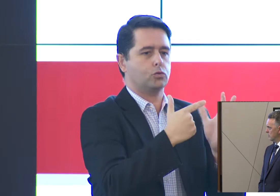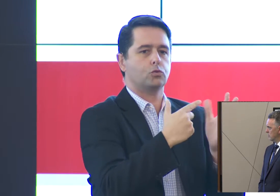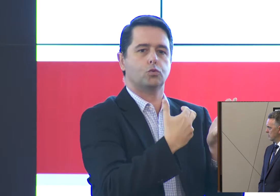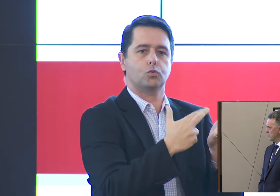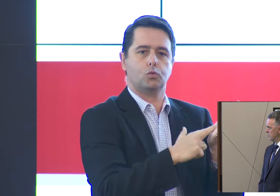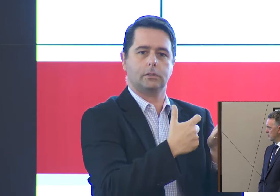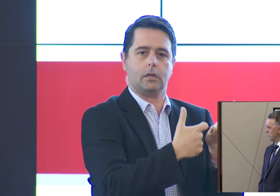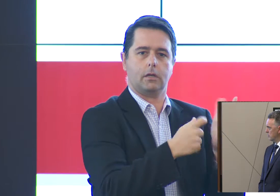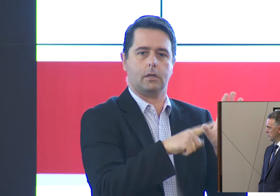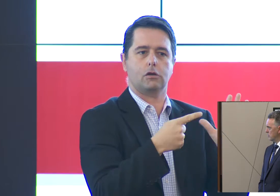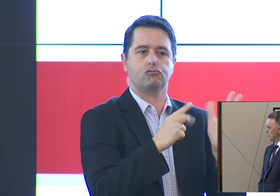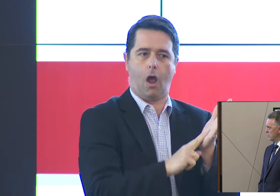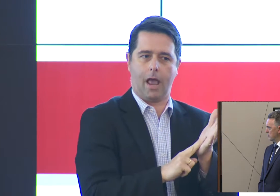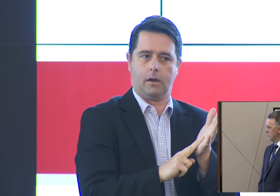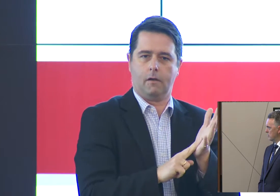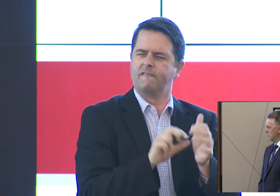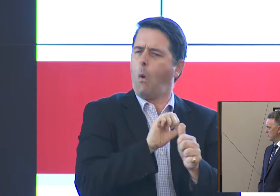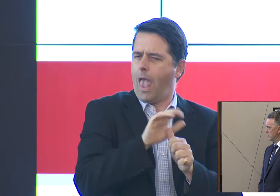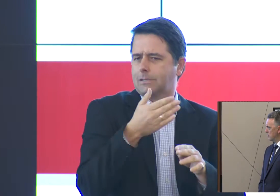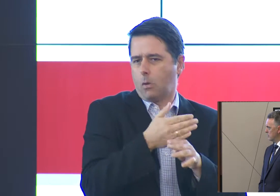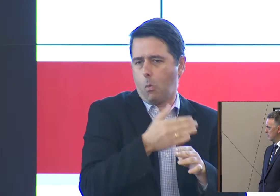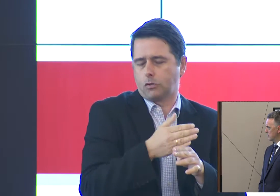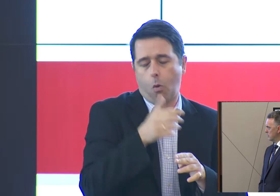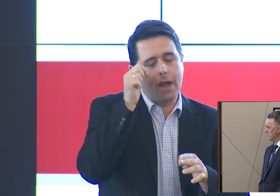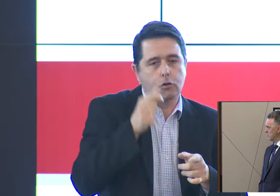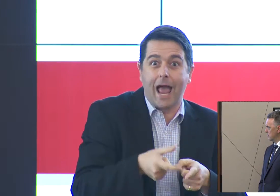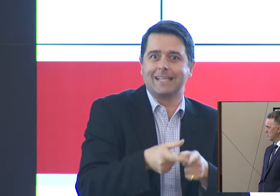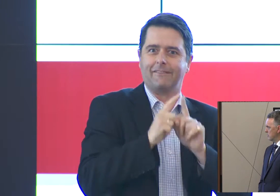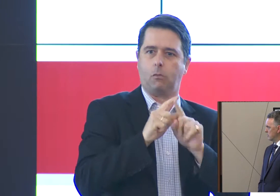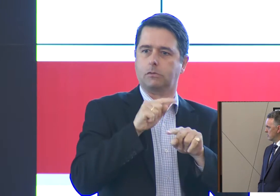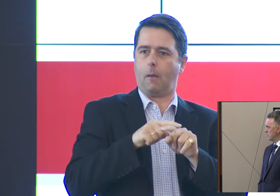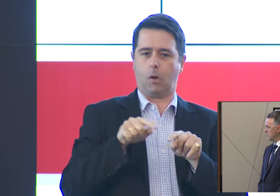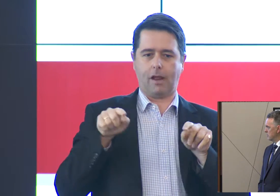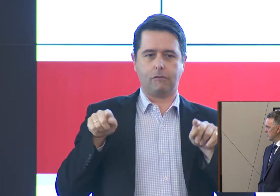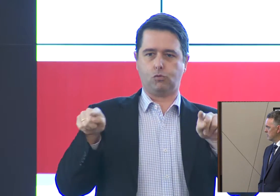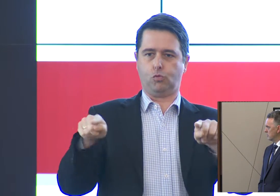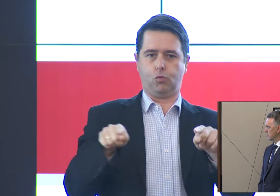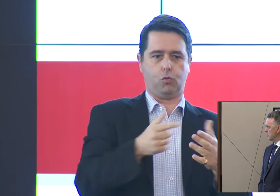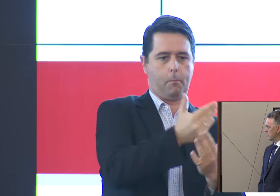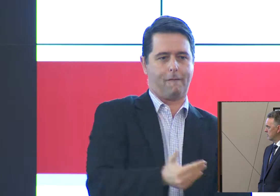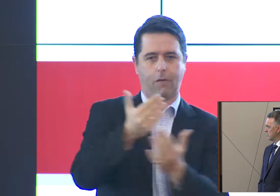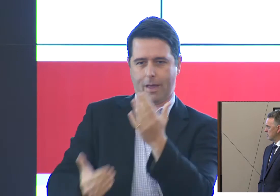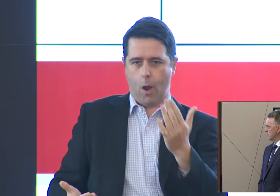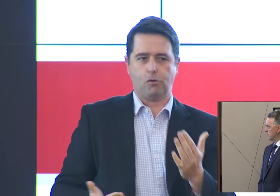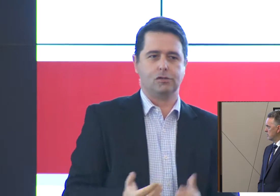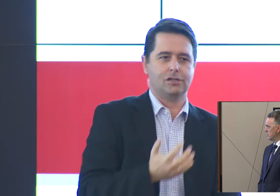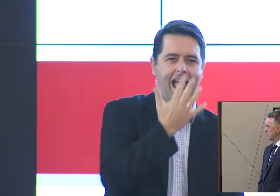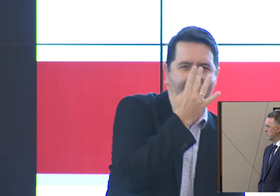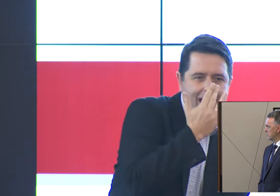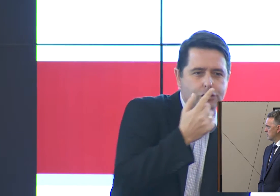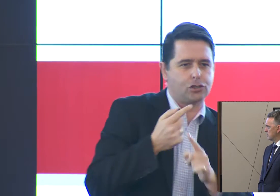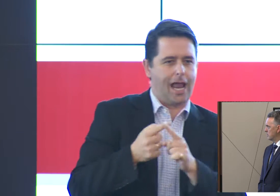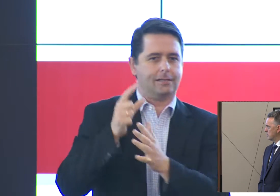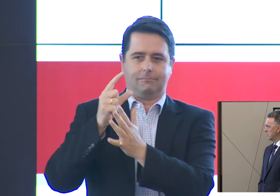recognising Susan Ryan additionally for her outstanding work, and I know that she had a difficult time because of the